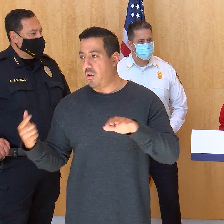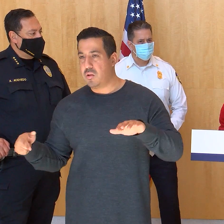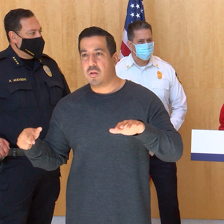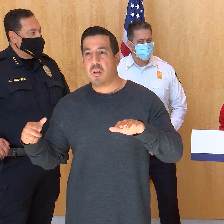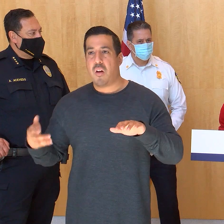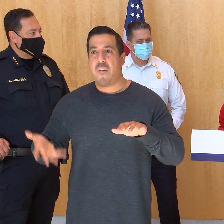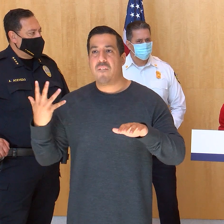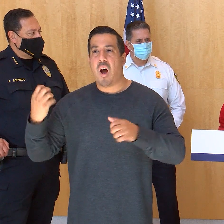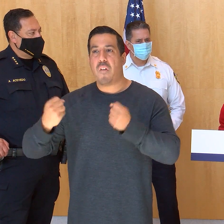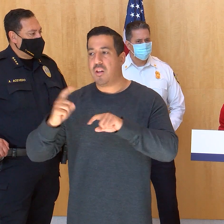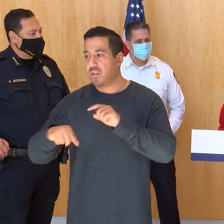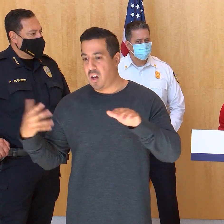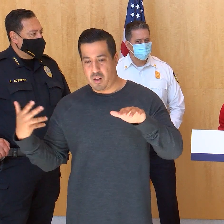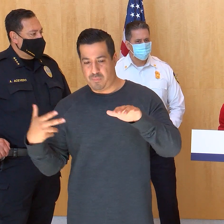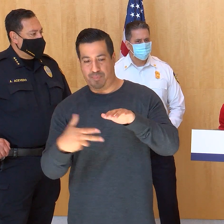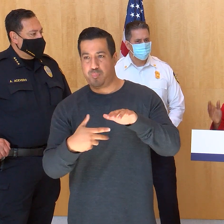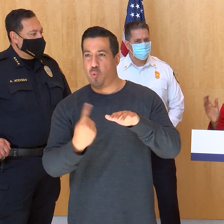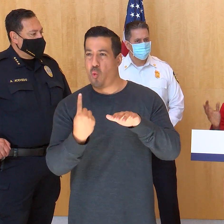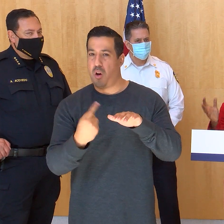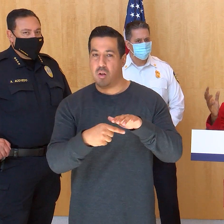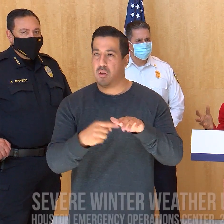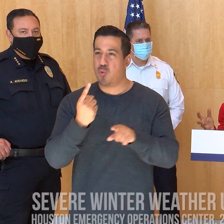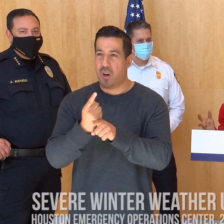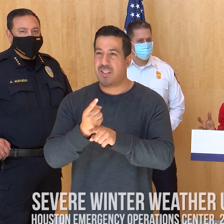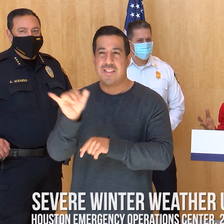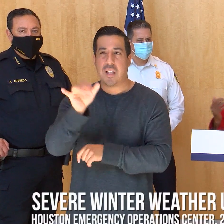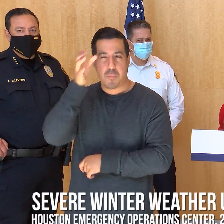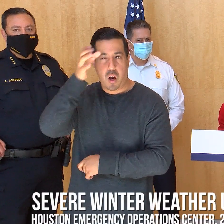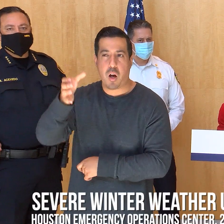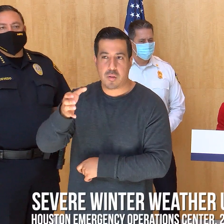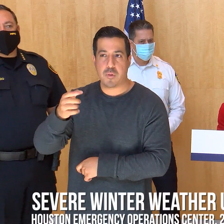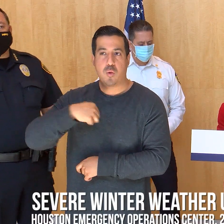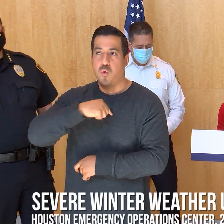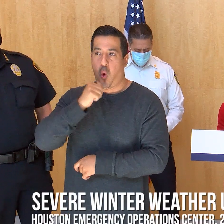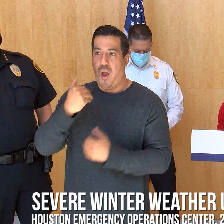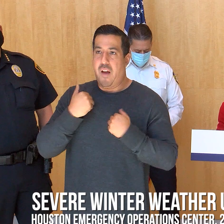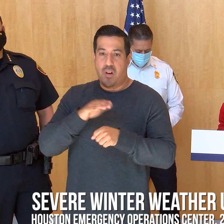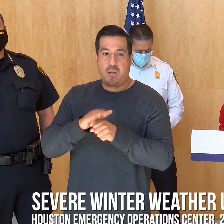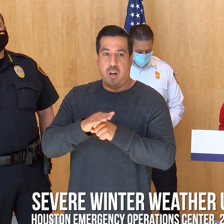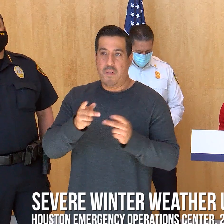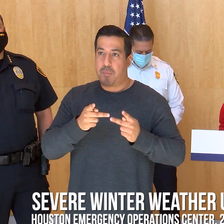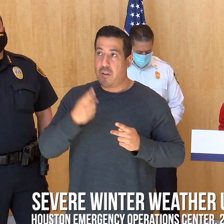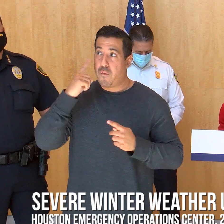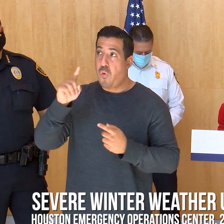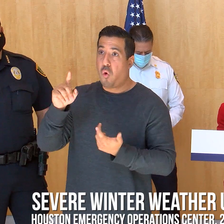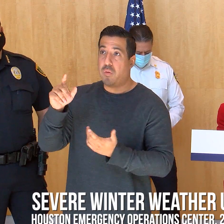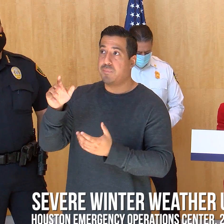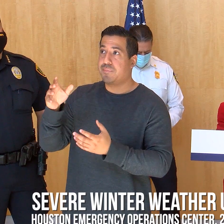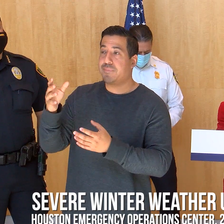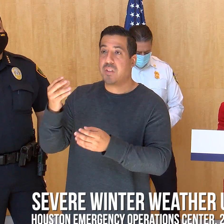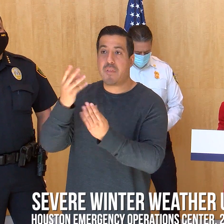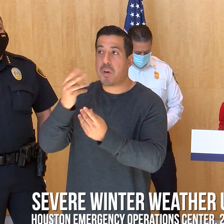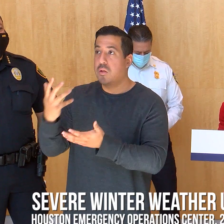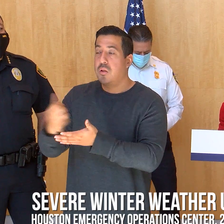5 cars into a 1-car garage. So we do not have the sites to receive this. But what we have begun to do, and